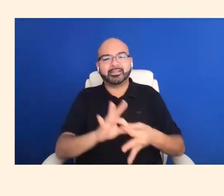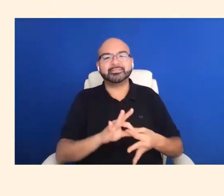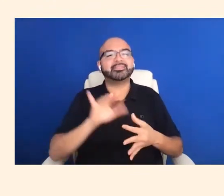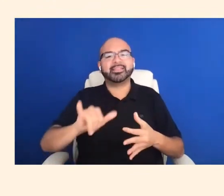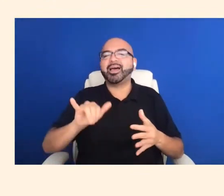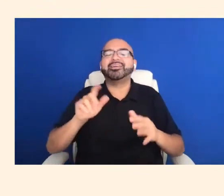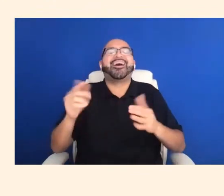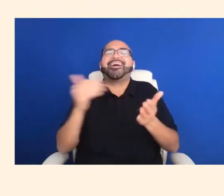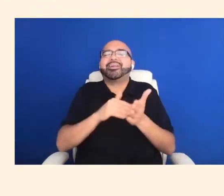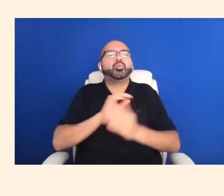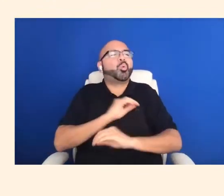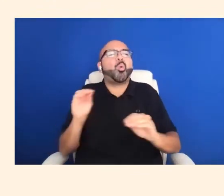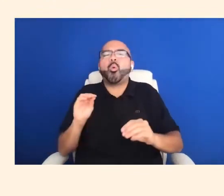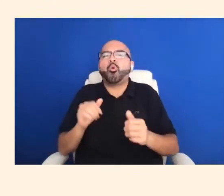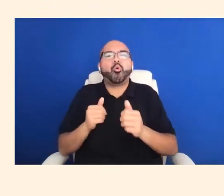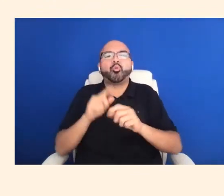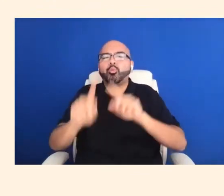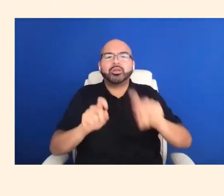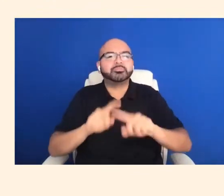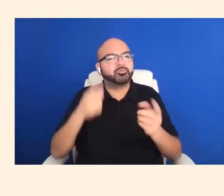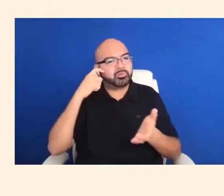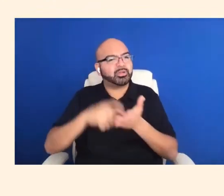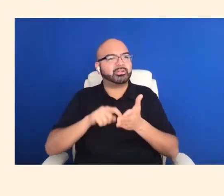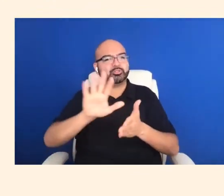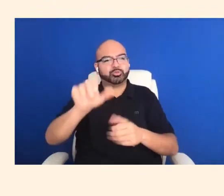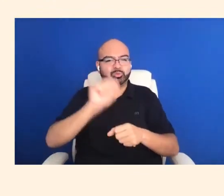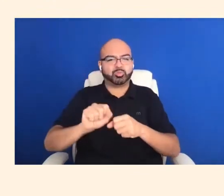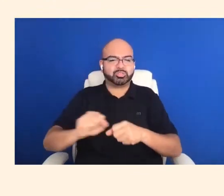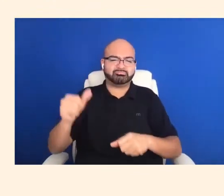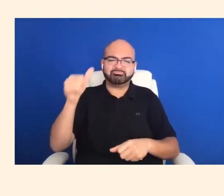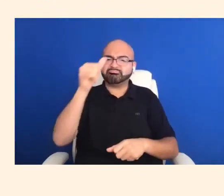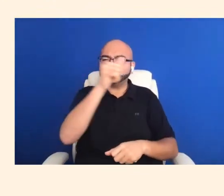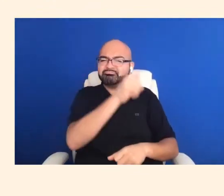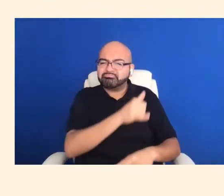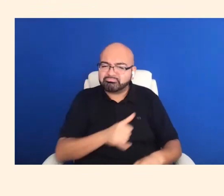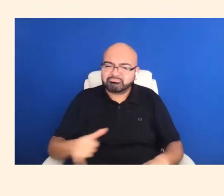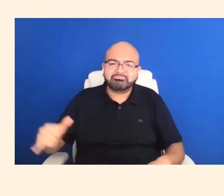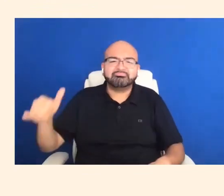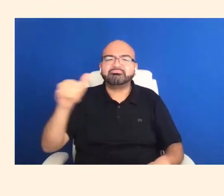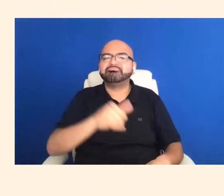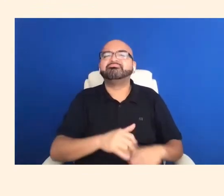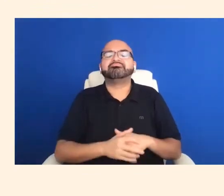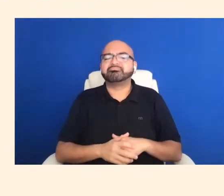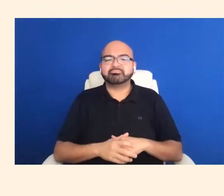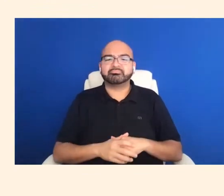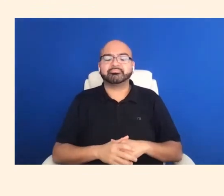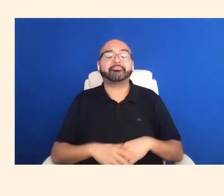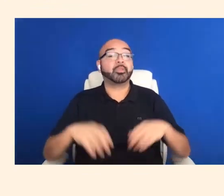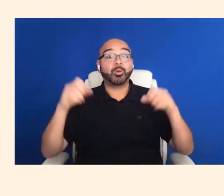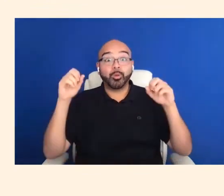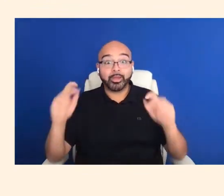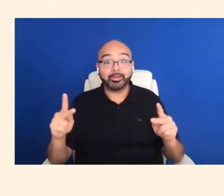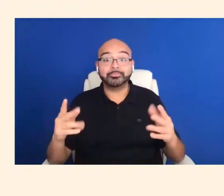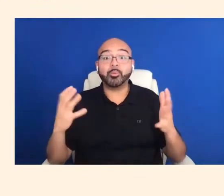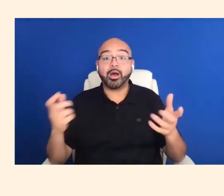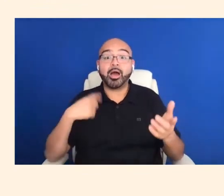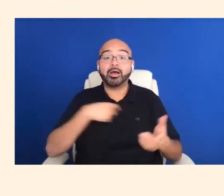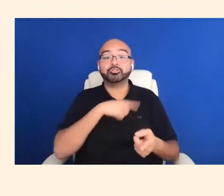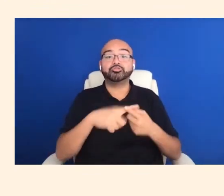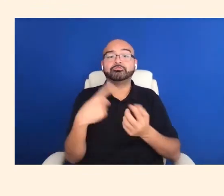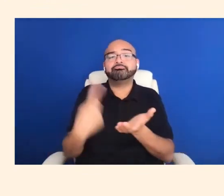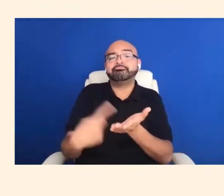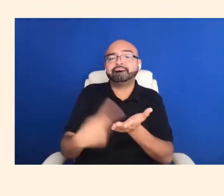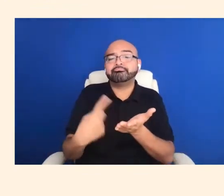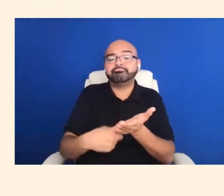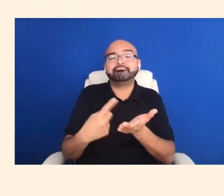question, just recognizing the magnitude of the work that's being done. Okay, I would love for us to talk a little bit